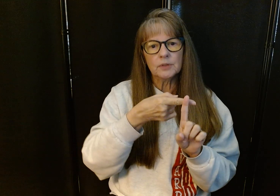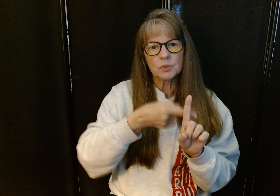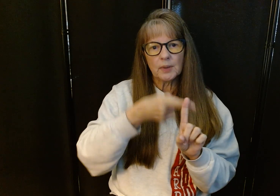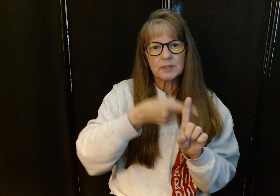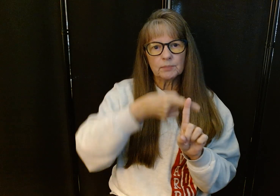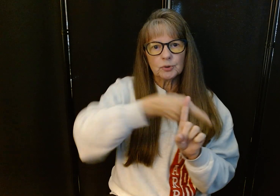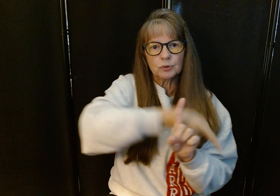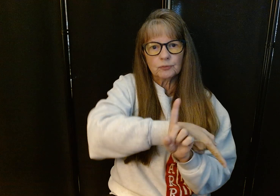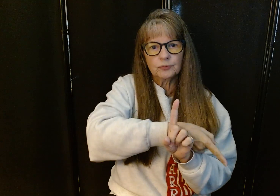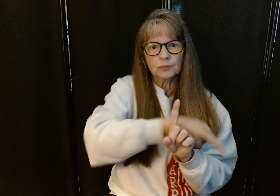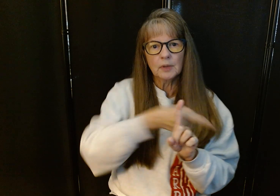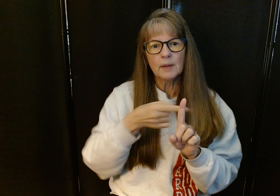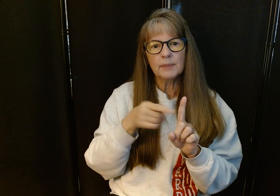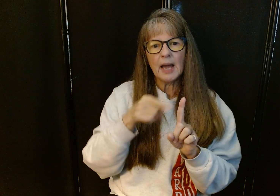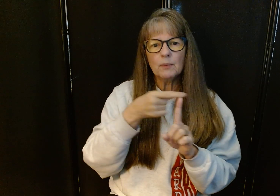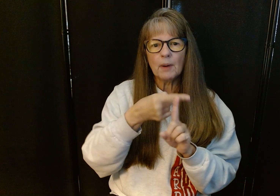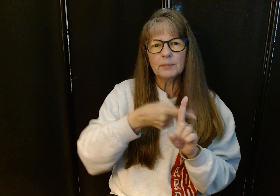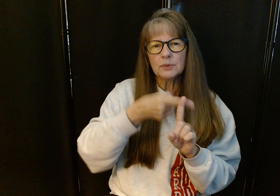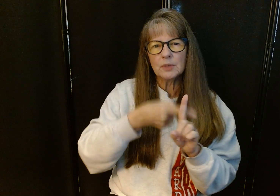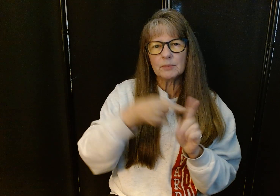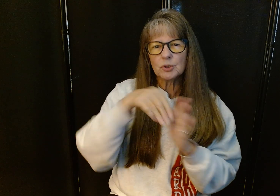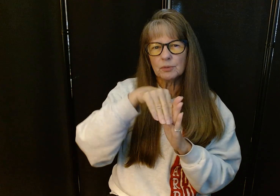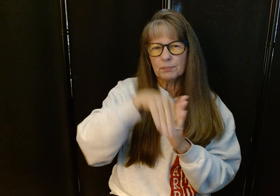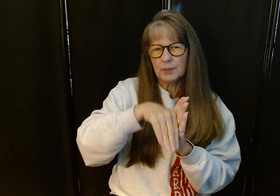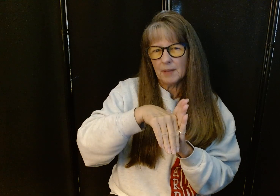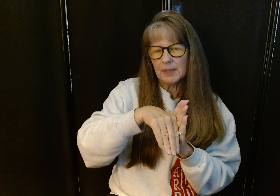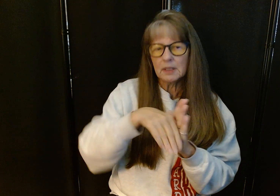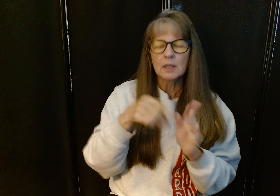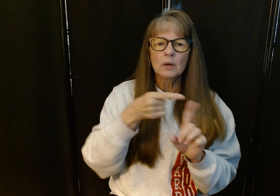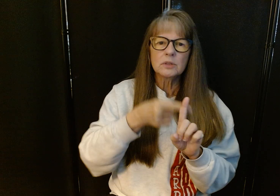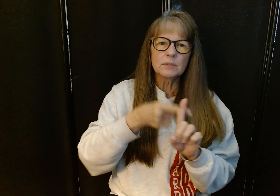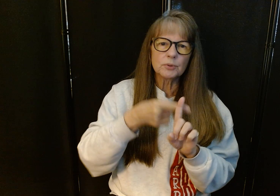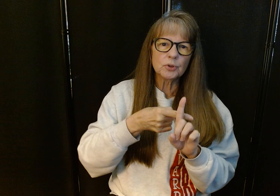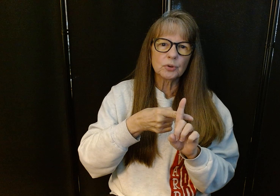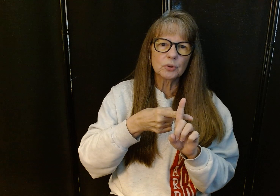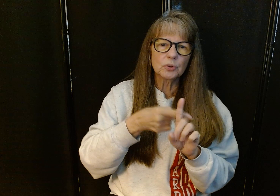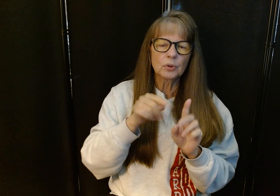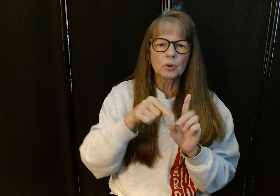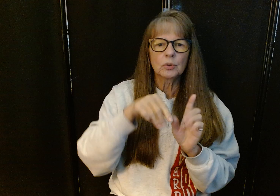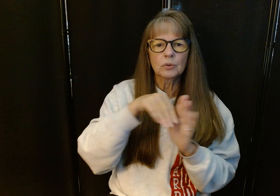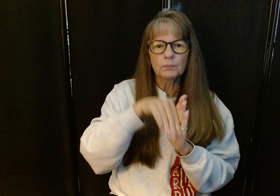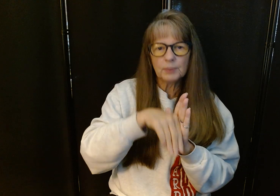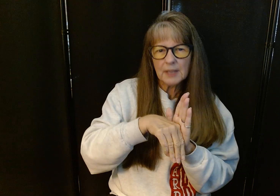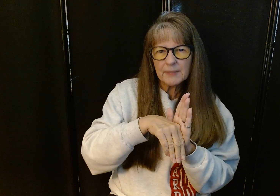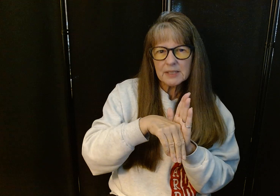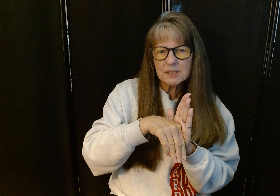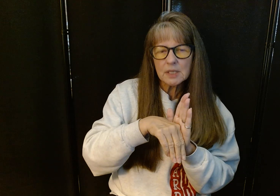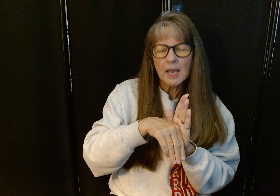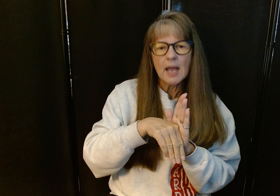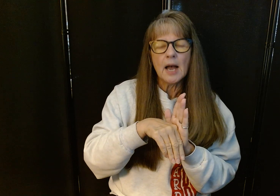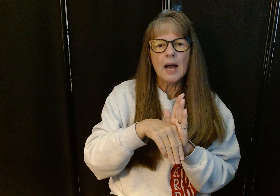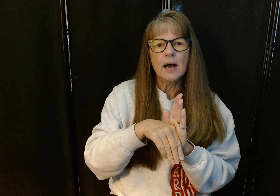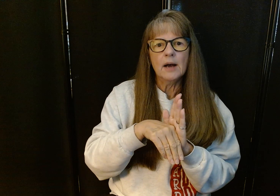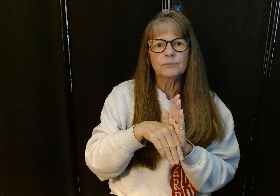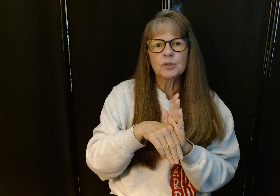way, temperature. But I would probably temperature plummet. Temperature plummets